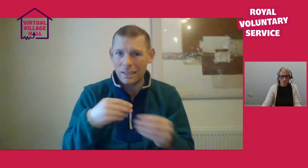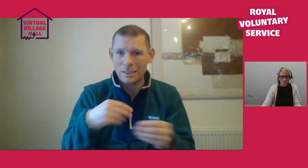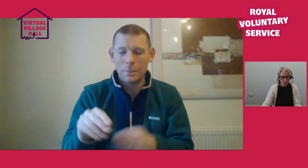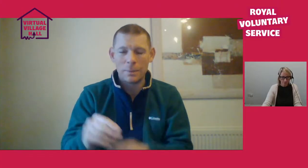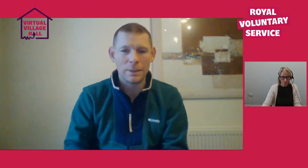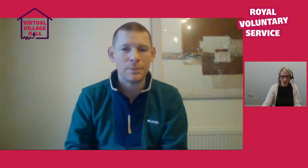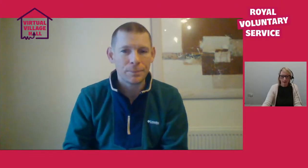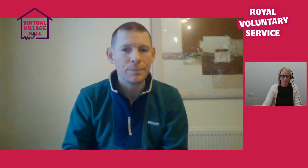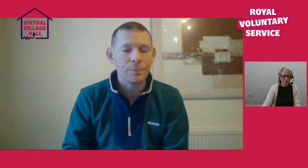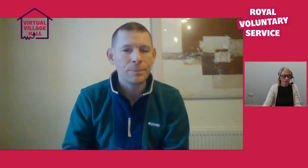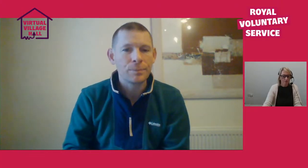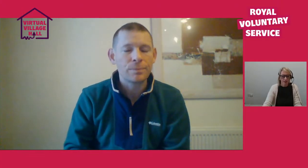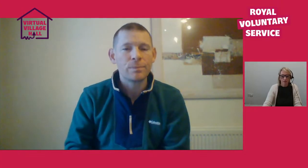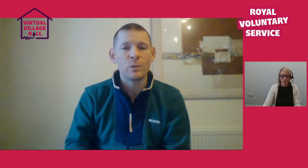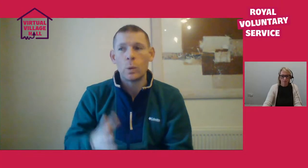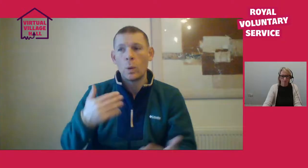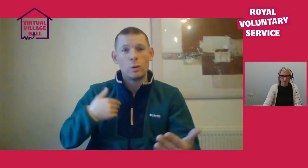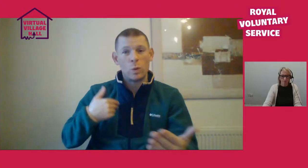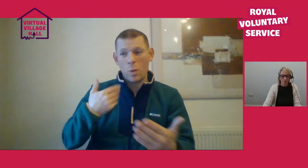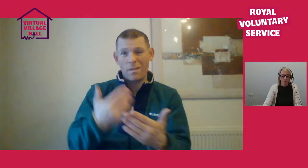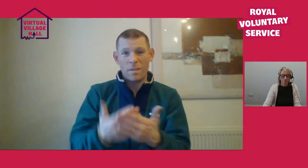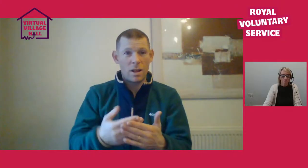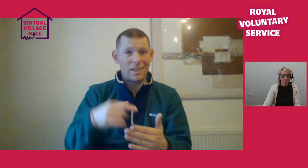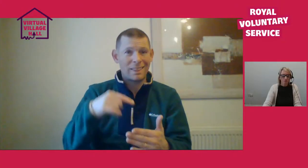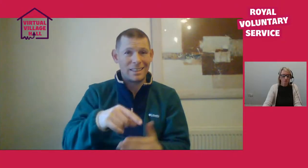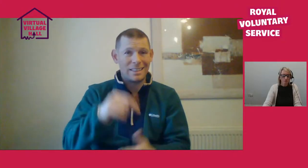to learn. I can be very flexible.